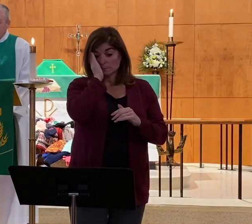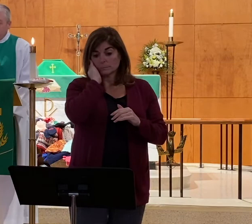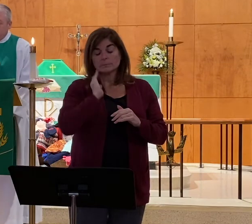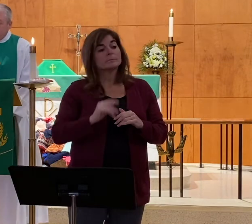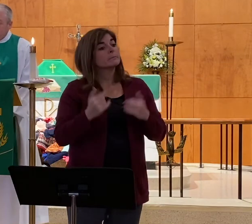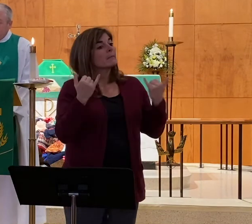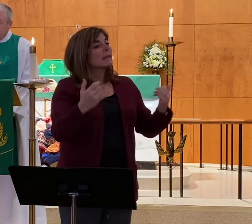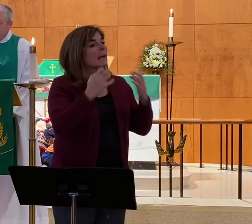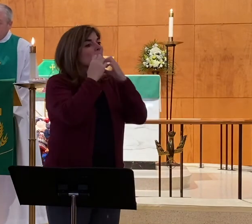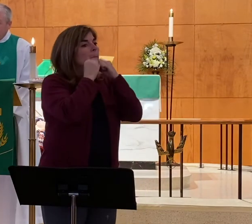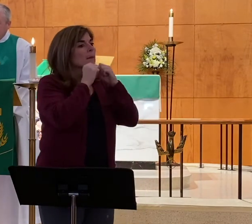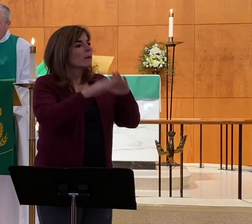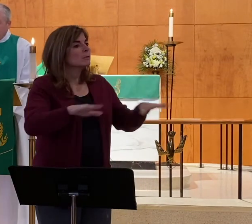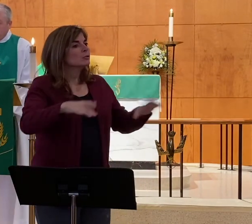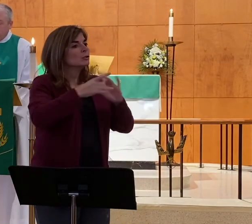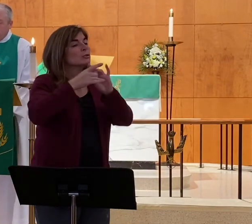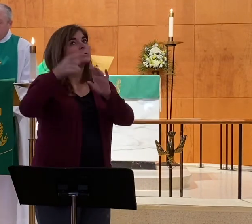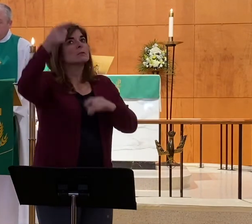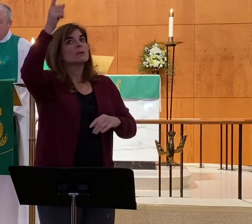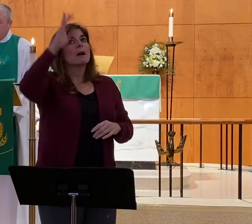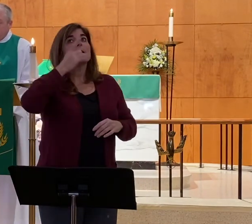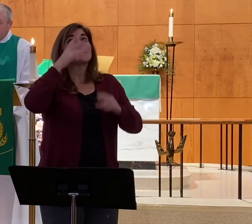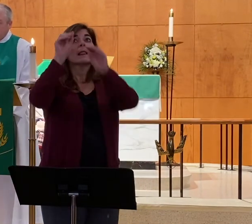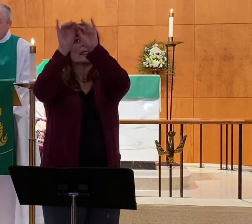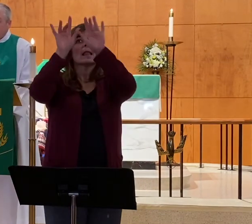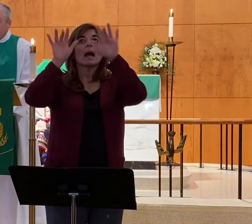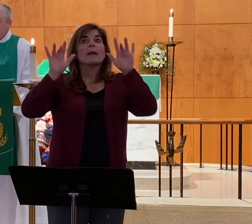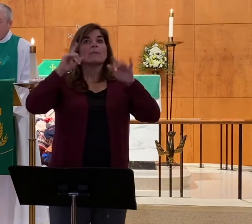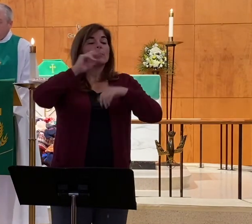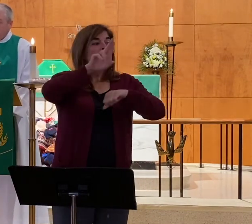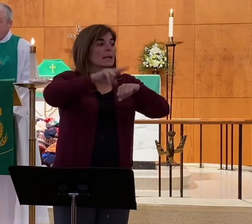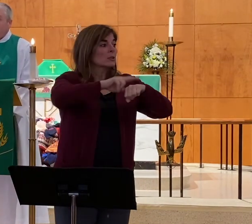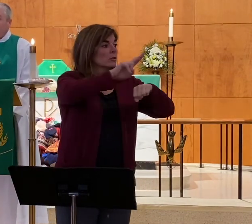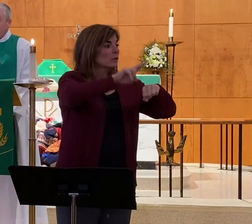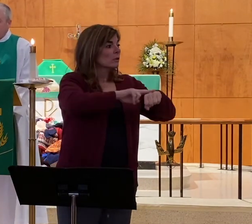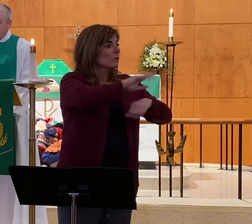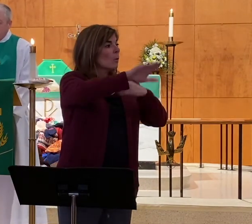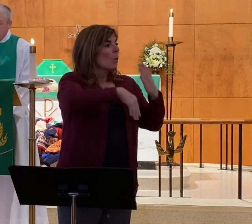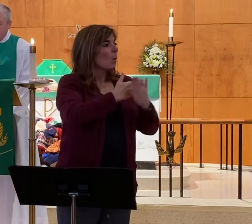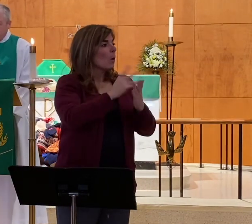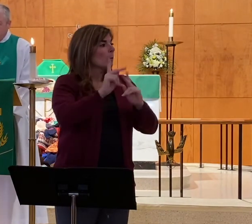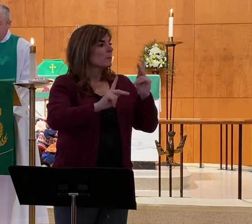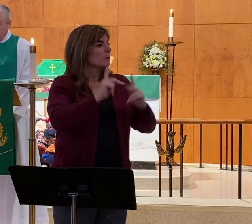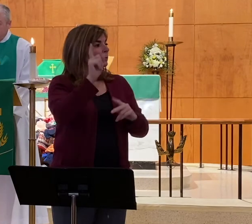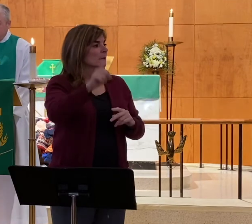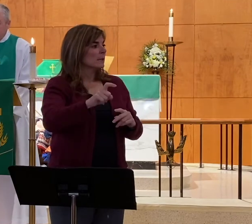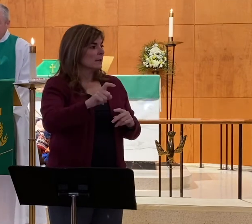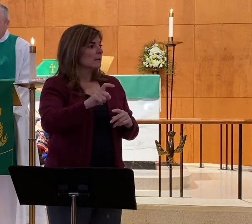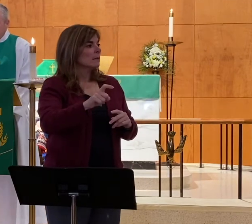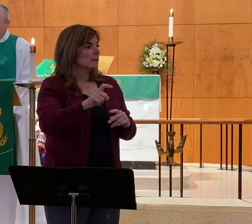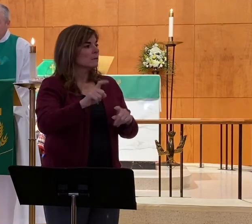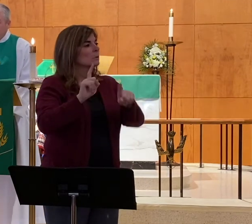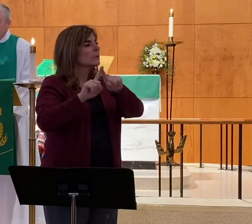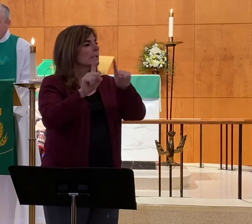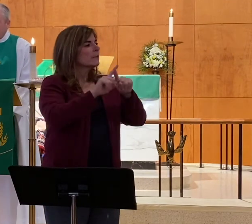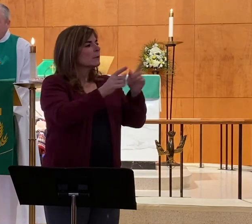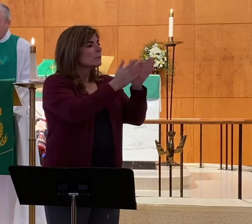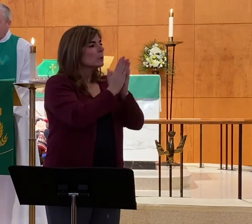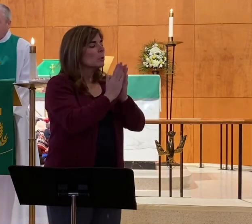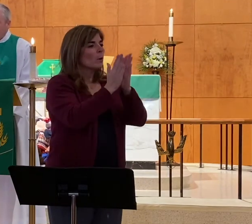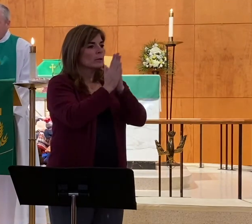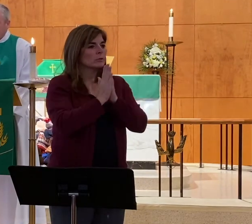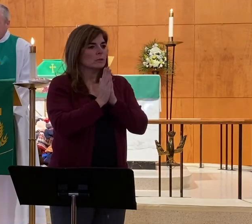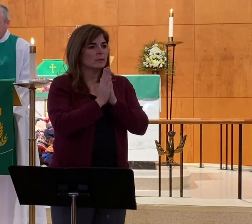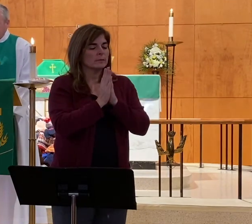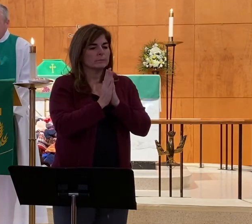beloved children, let us pray that the light of Christ shines on the nations, the church, and all those in need. For the series of petitions, each ending